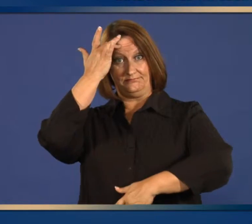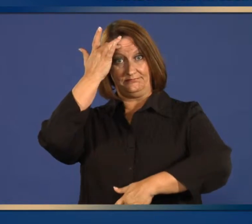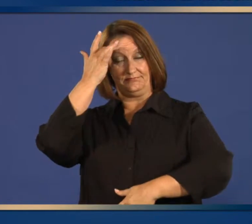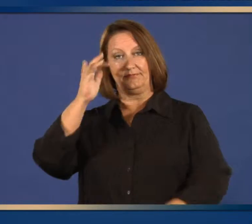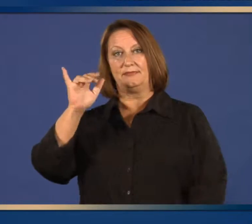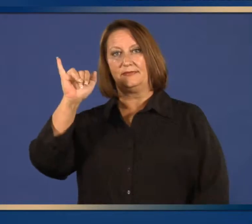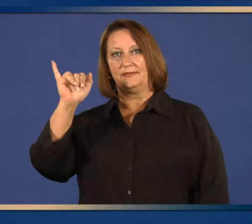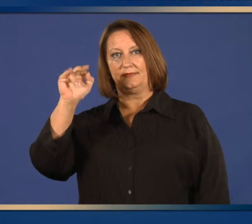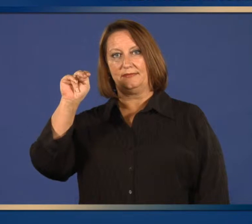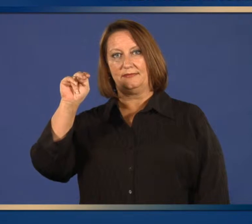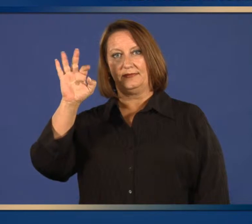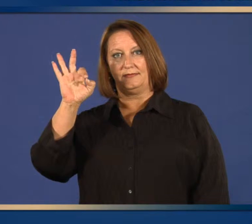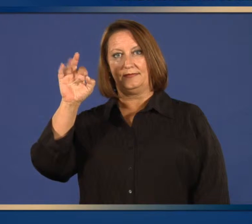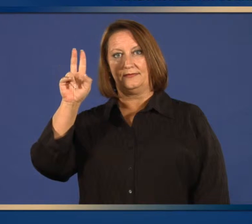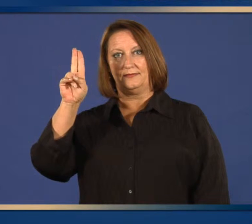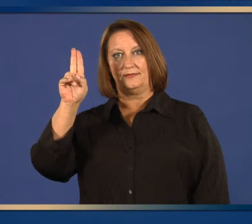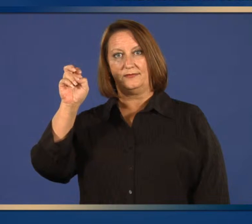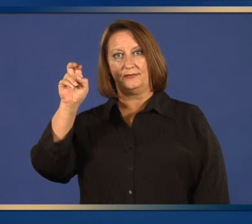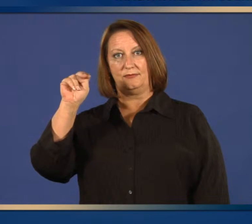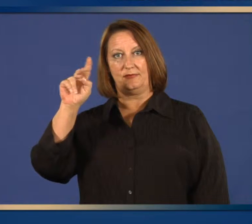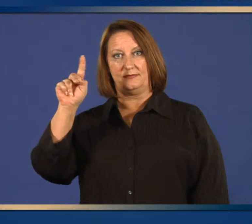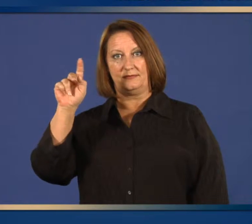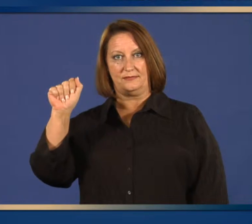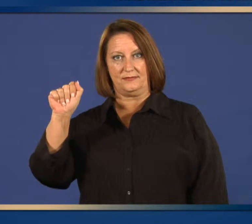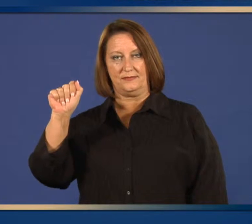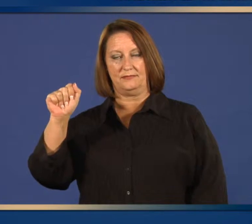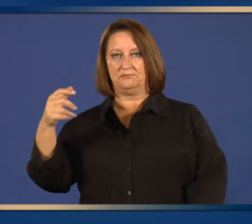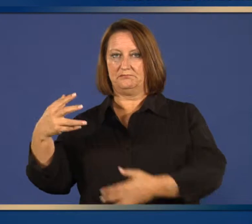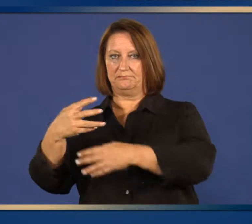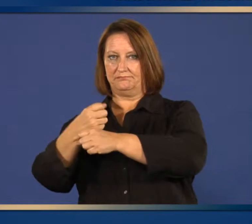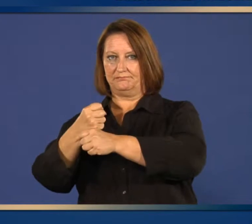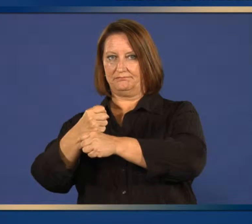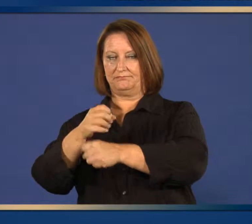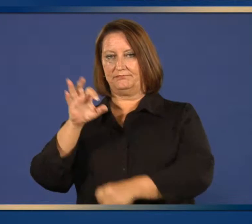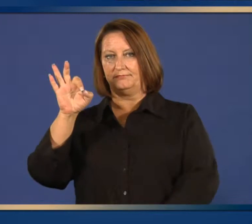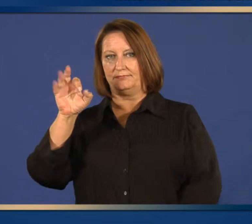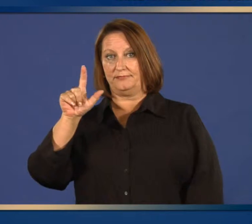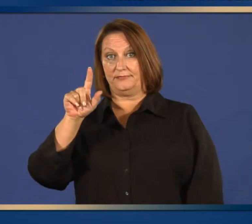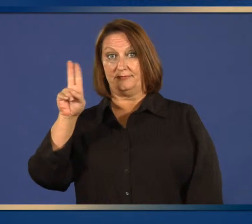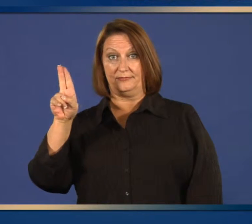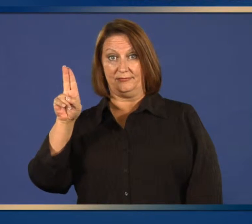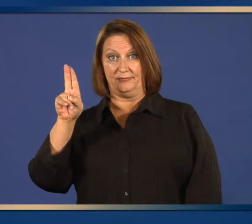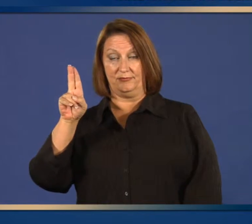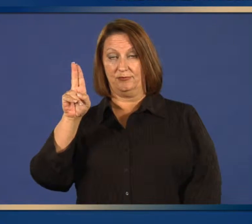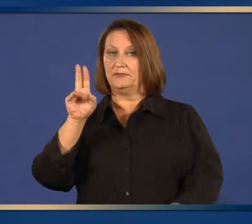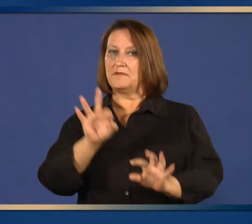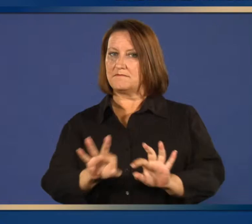Inactivated Influenza Vaccine. What you need to know.